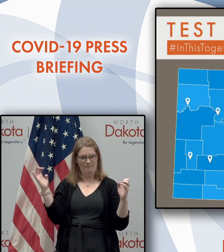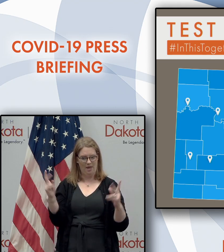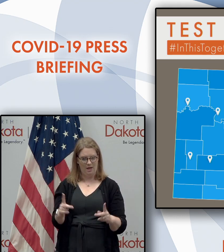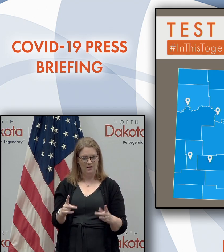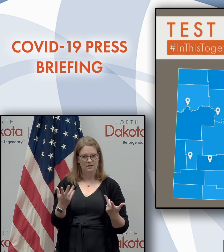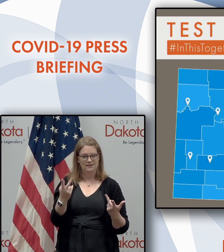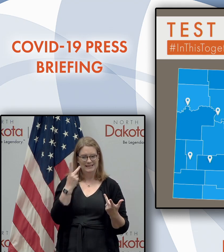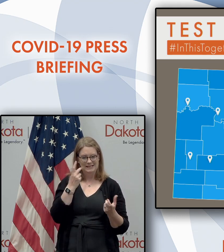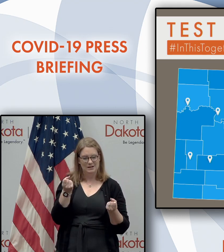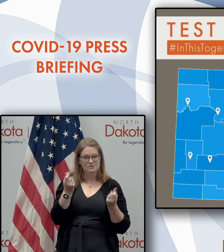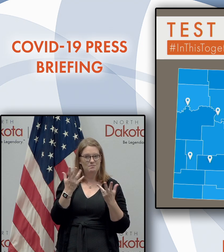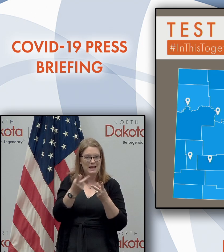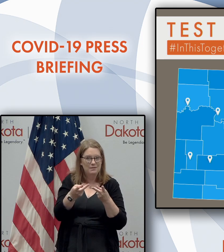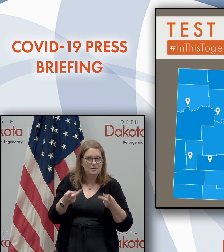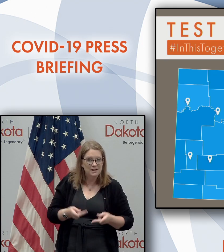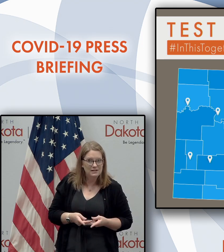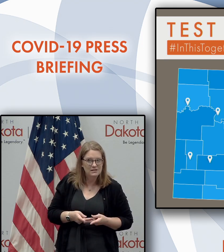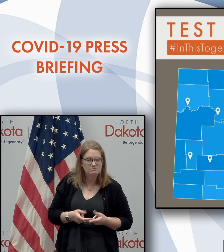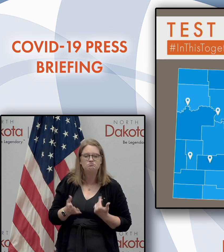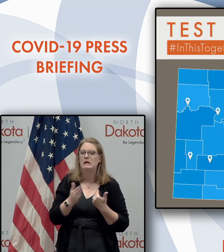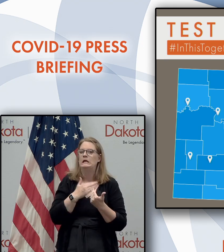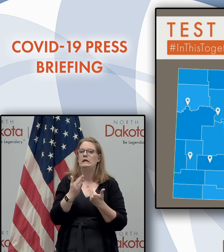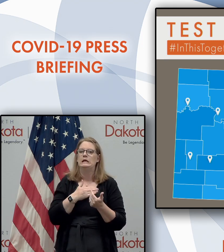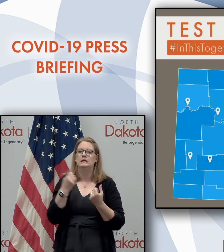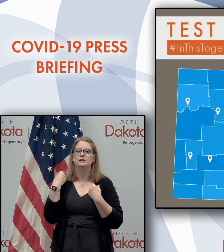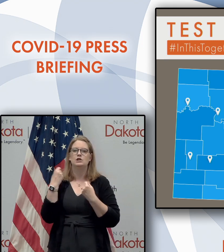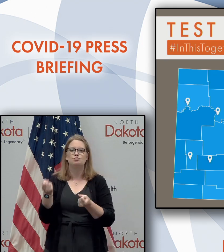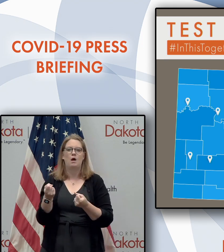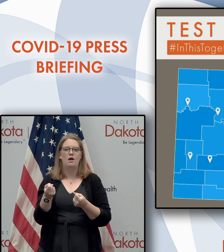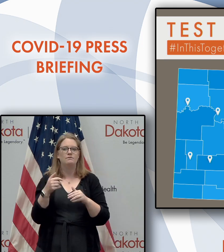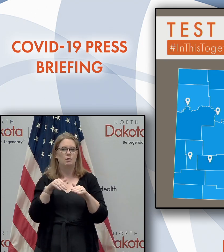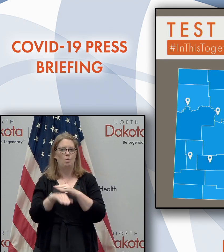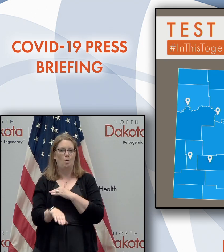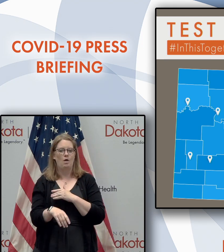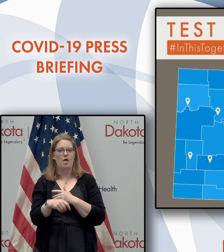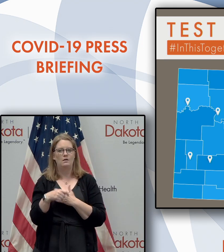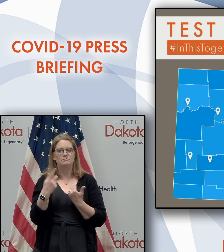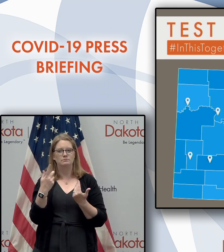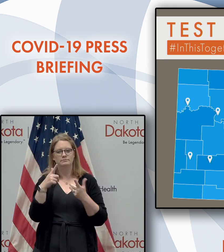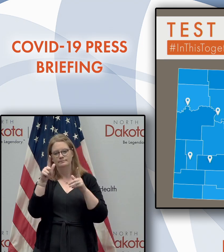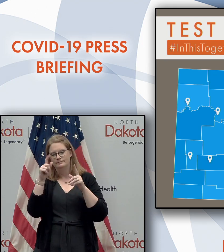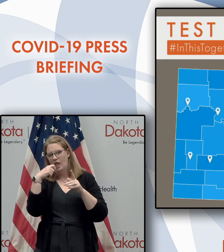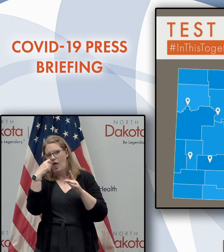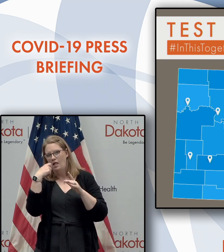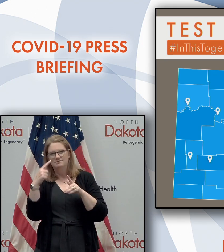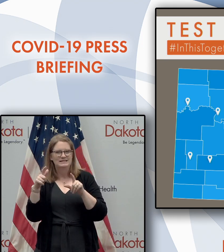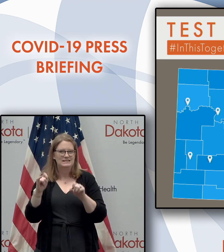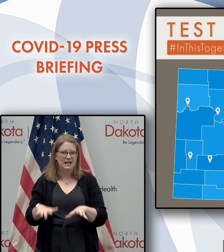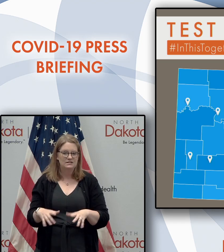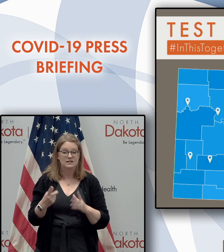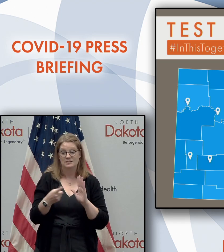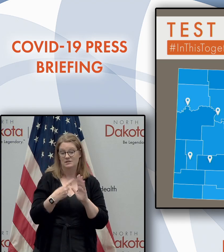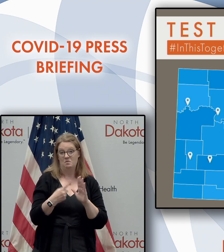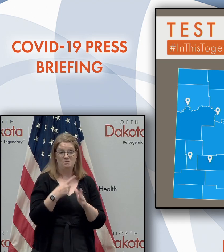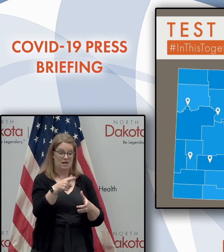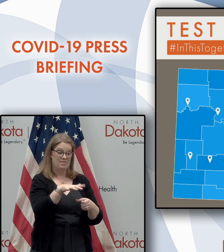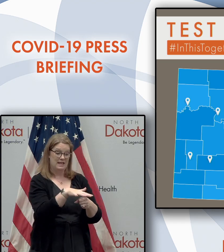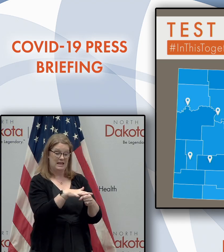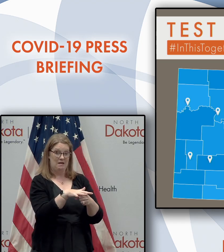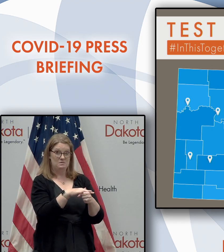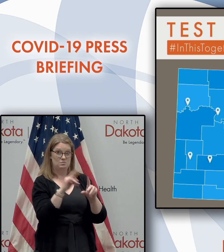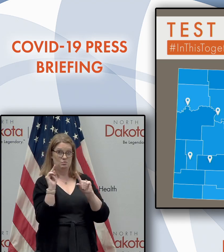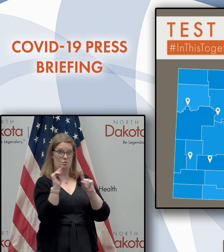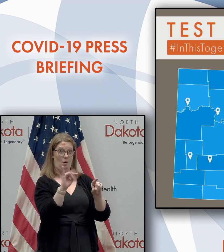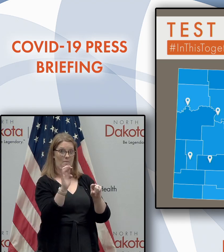see on here, there are many, many locations where it's an easy drive to get there. In some cases, they'll be right there on the campuses when you're